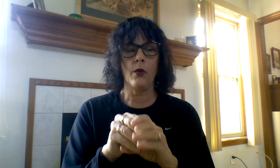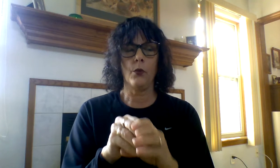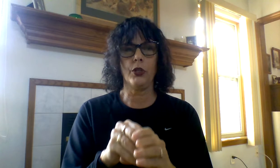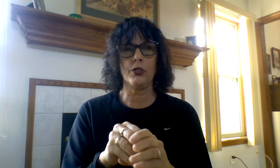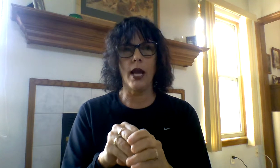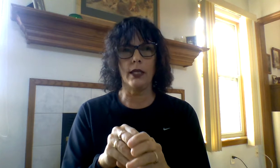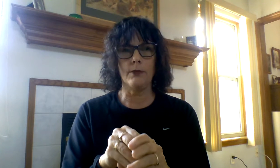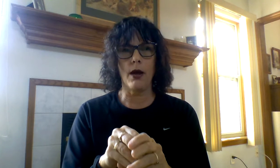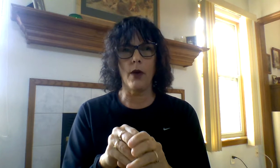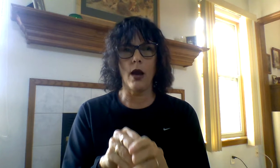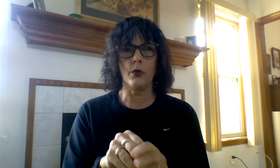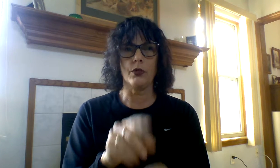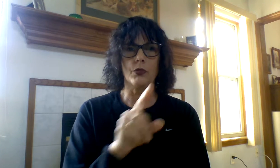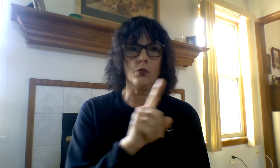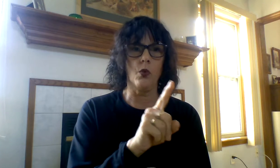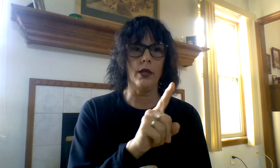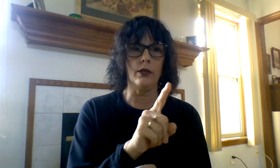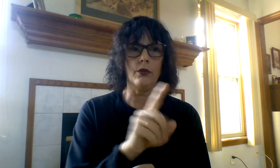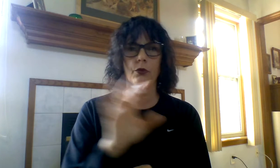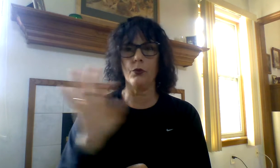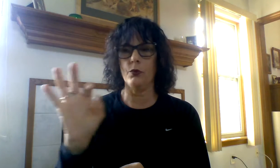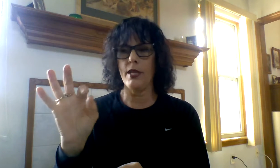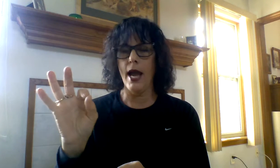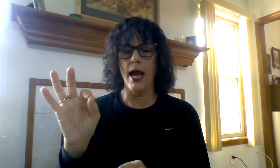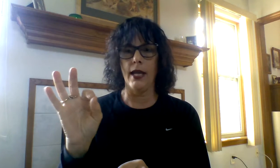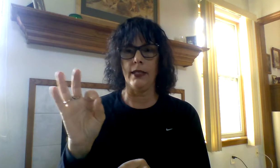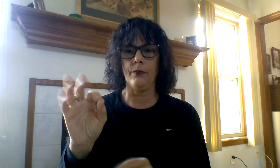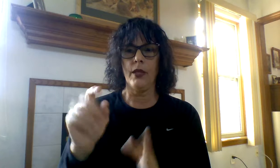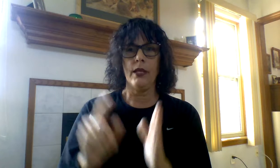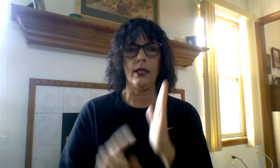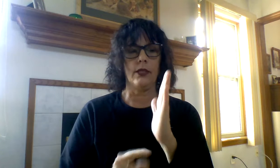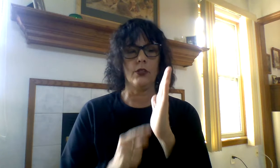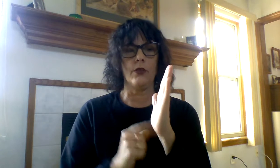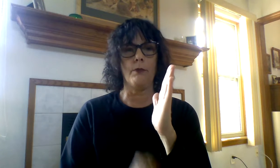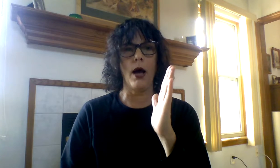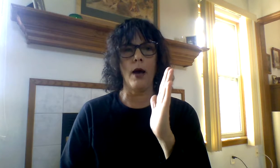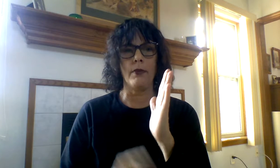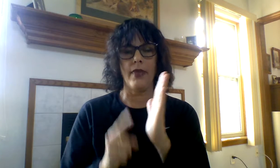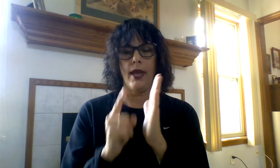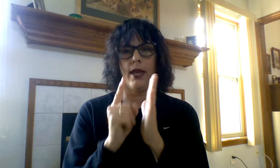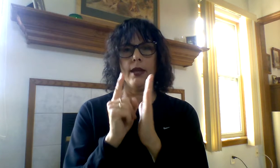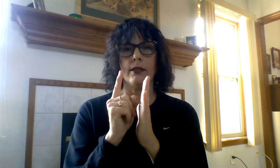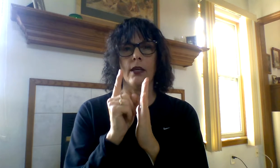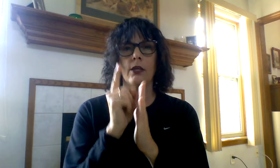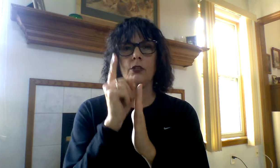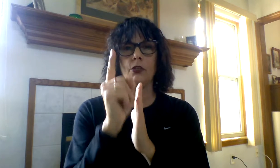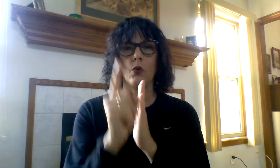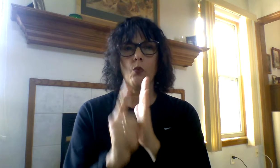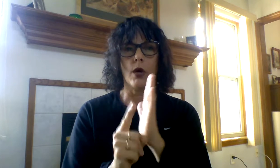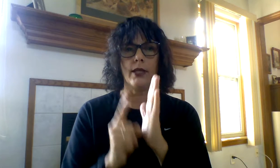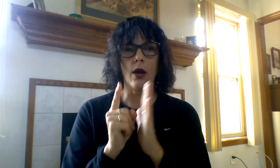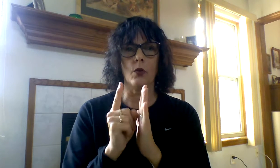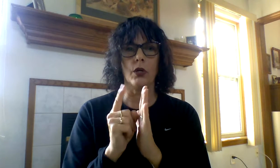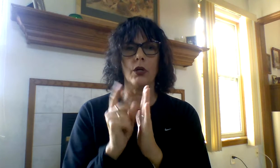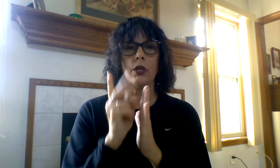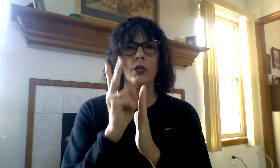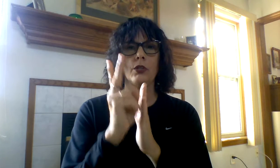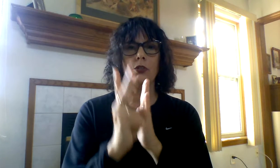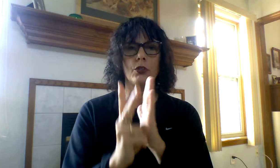when you're talking about hours 1 through 9, into the palm of the hand. So 1 hour,